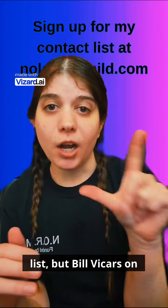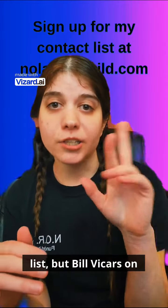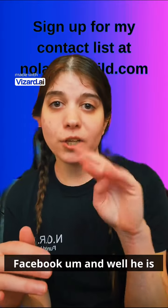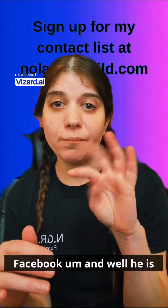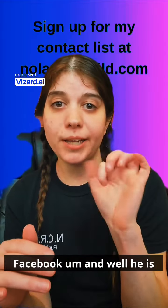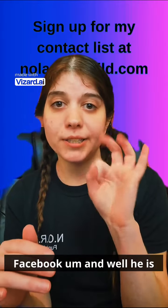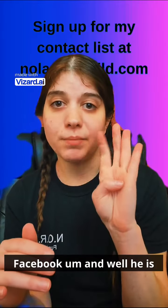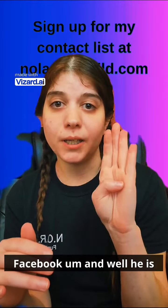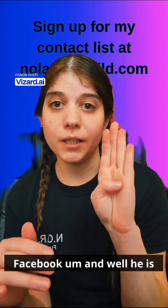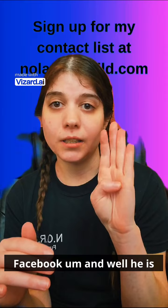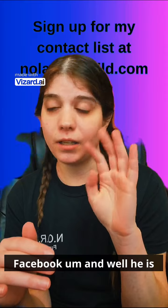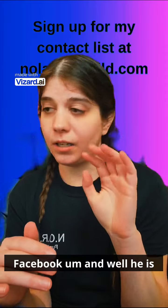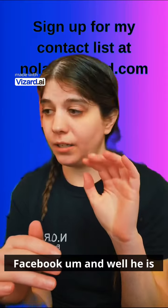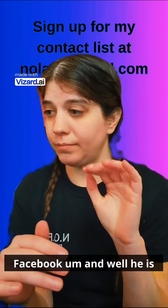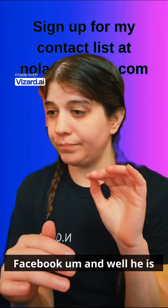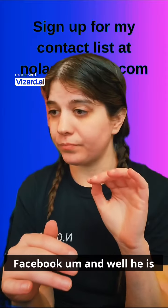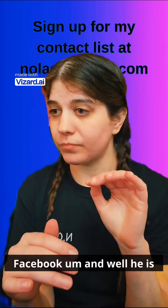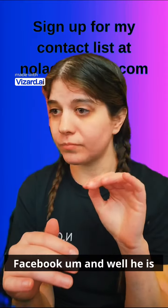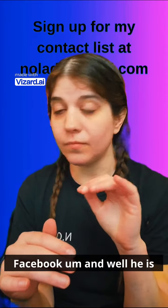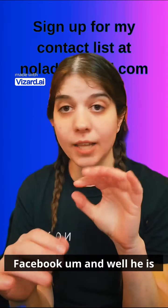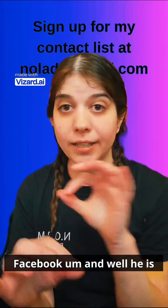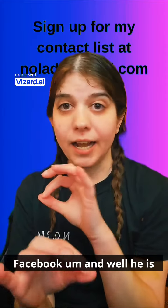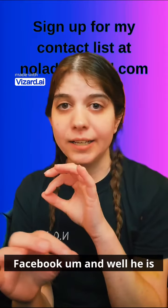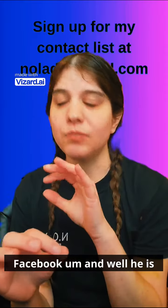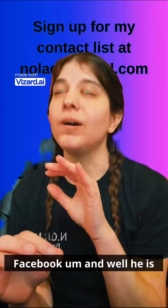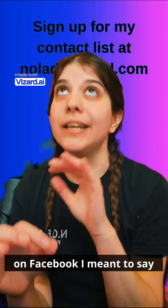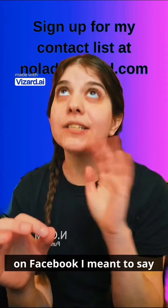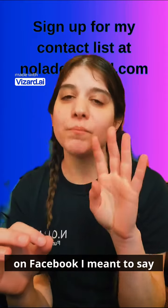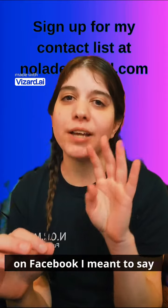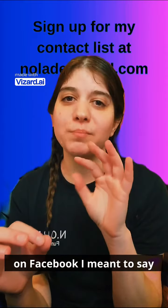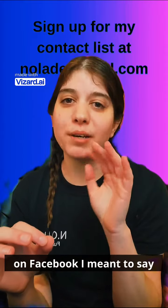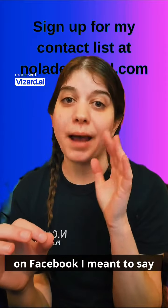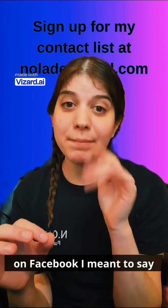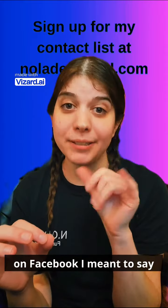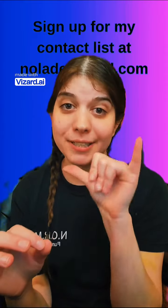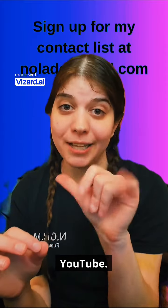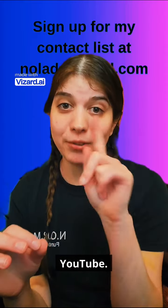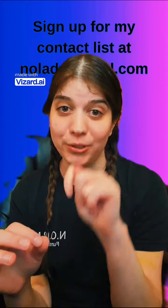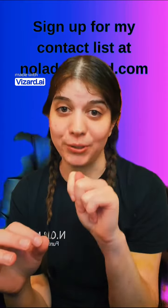on Facebook, and well, he is on Facebook, but I meant to say YouTube.